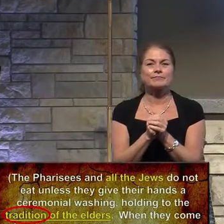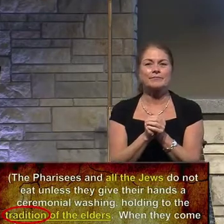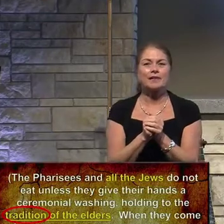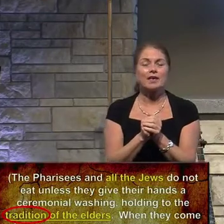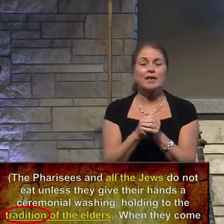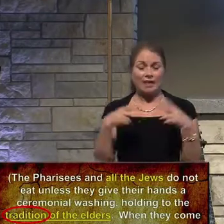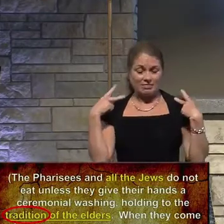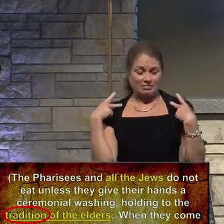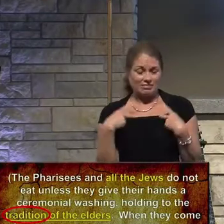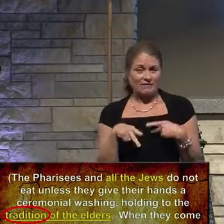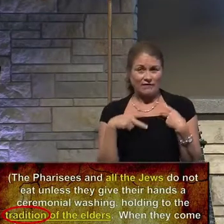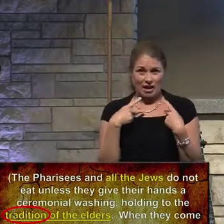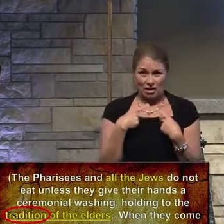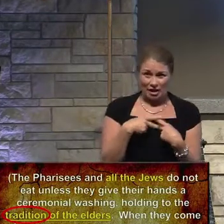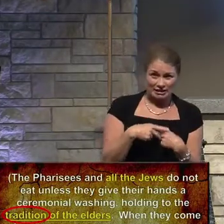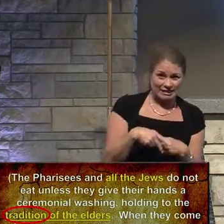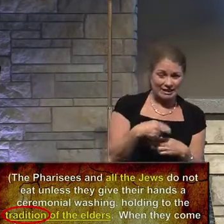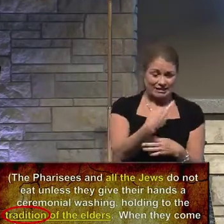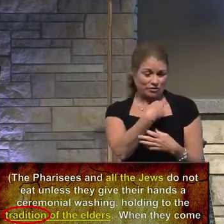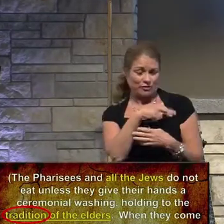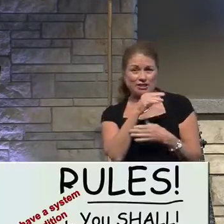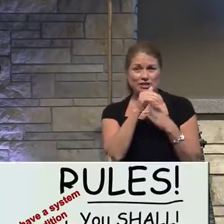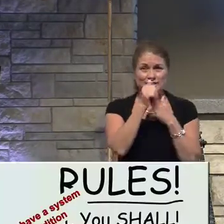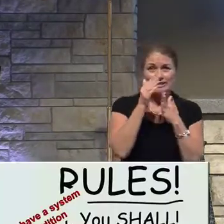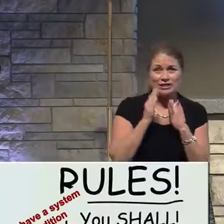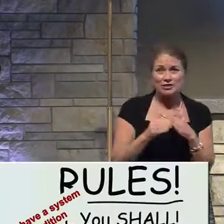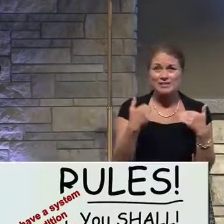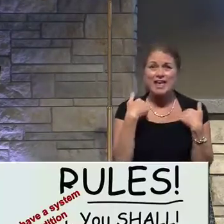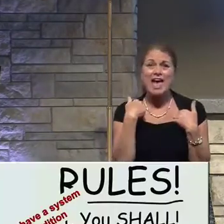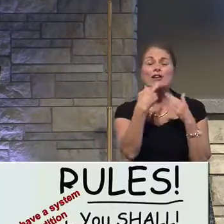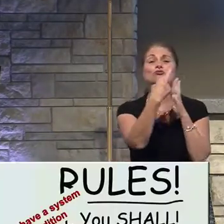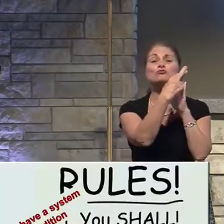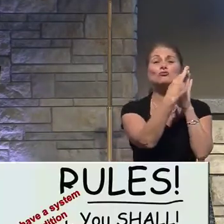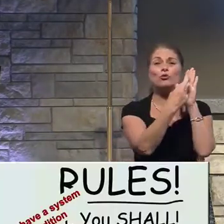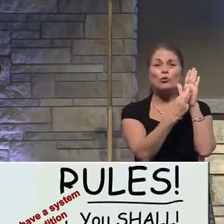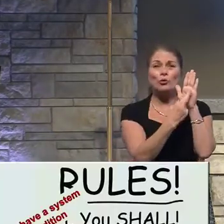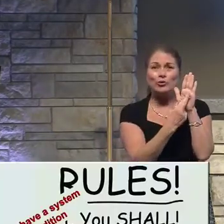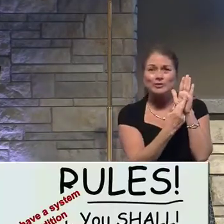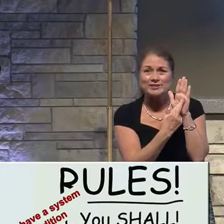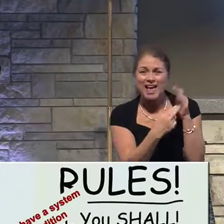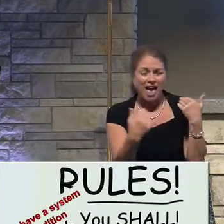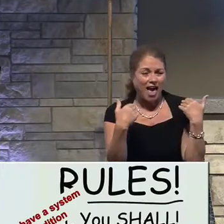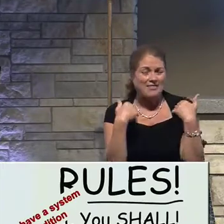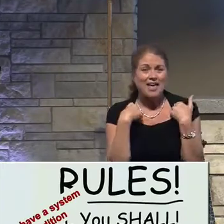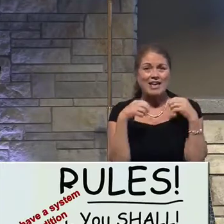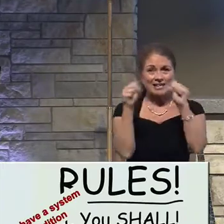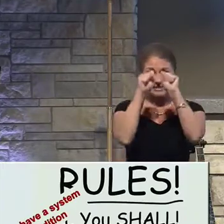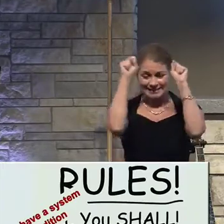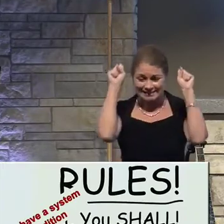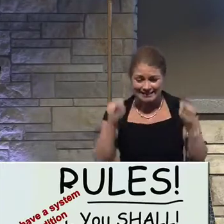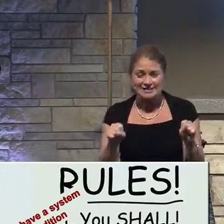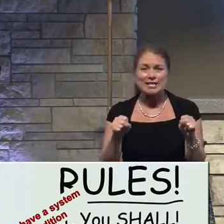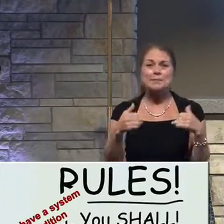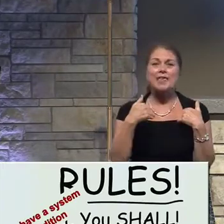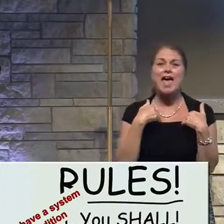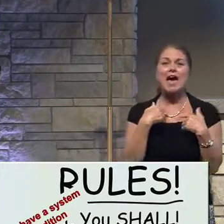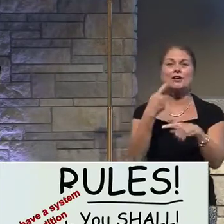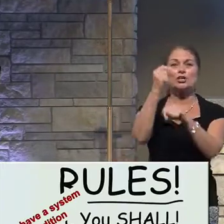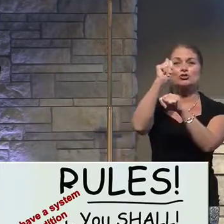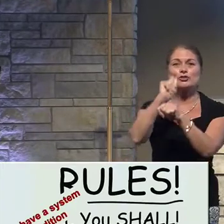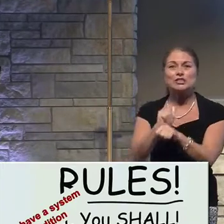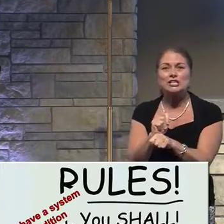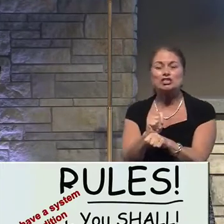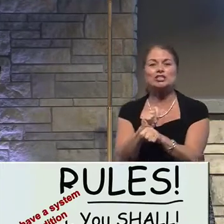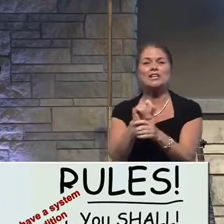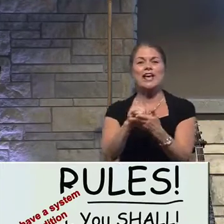the Pharisees, the Sadducees, they had rules. They had a system. They had a tradition